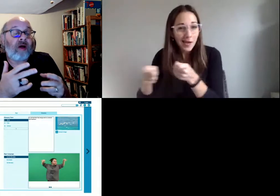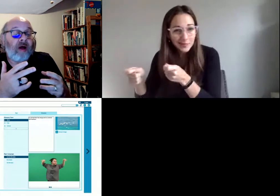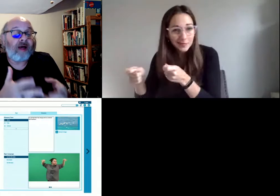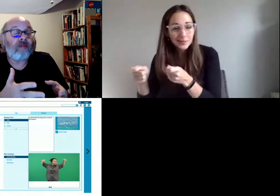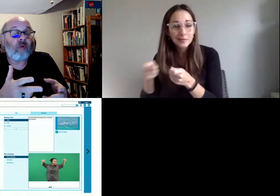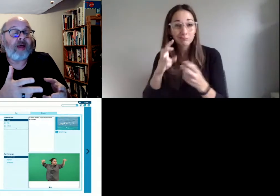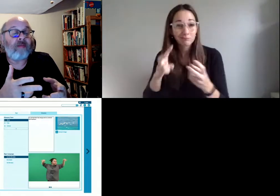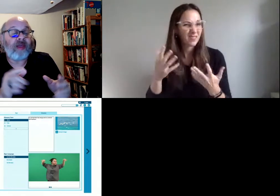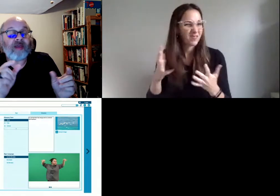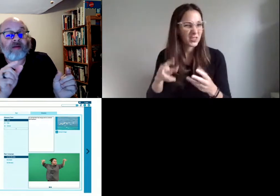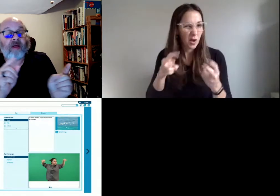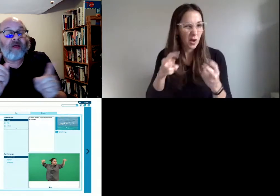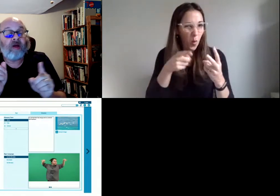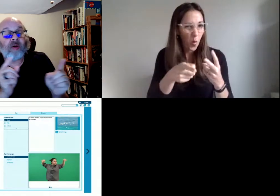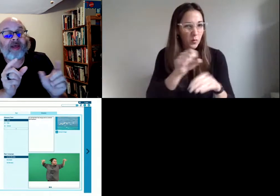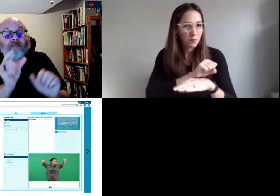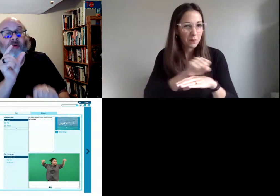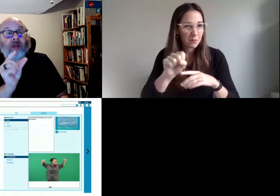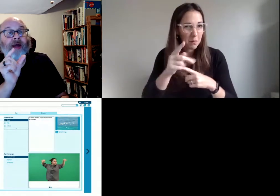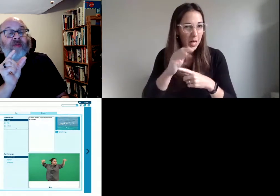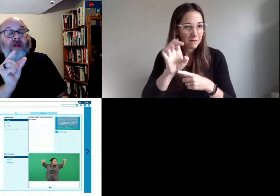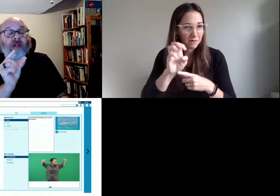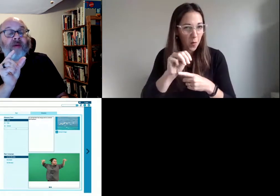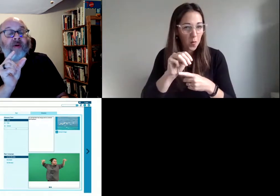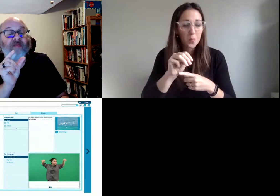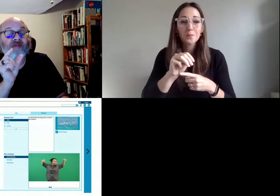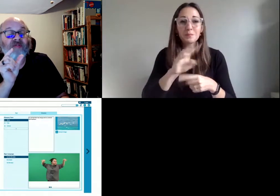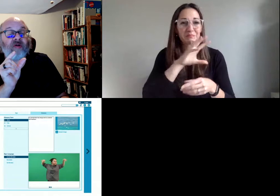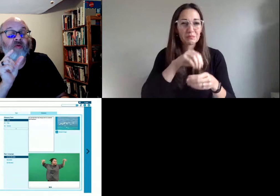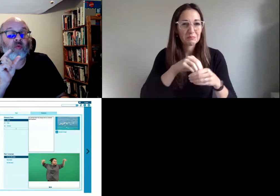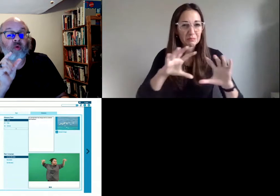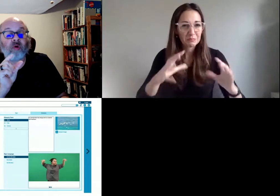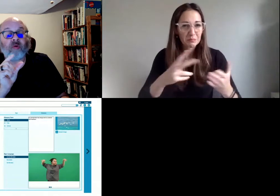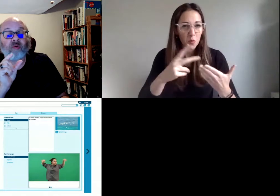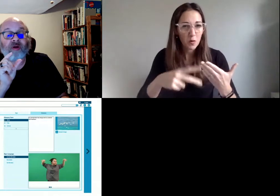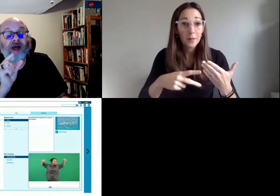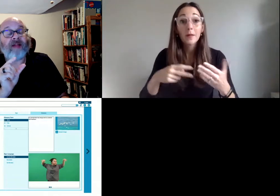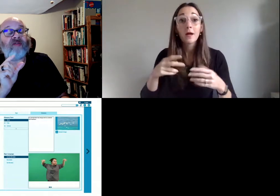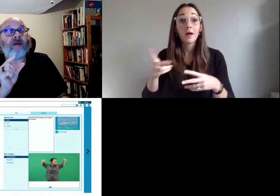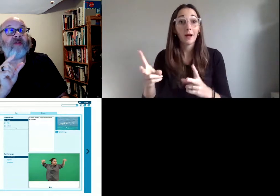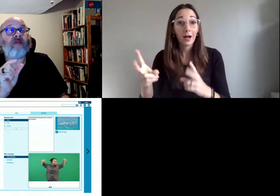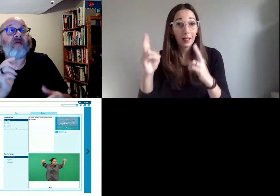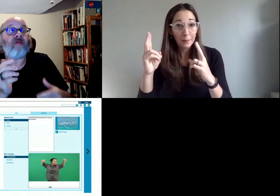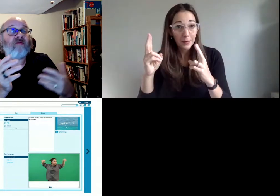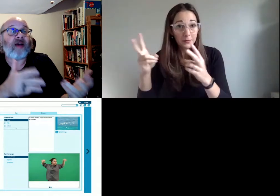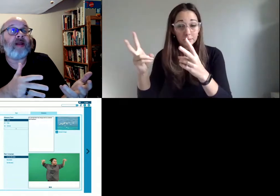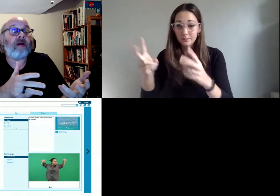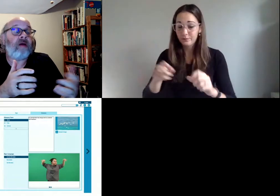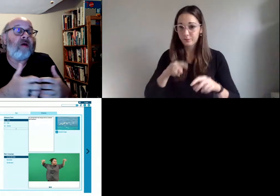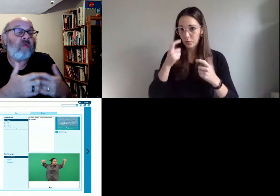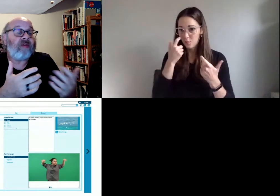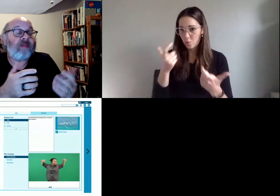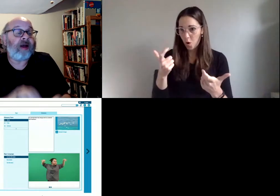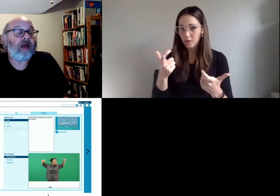platform on the web, they can go ahead and pull out the clip of the single word or concept that they're